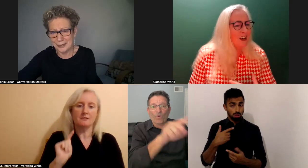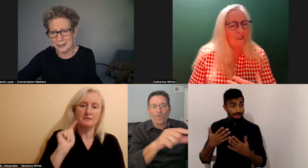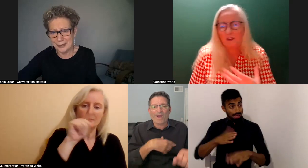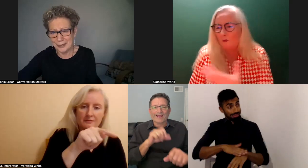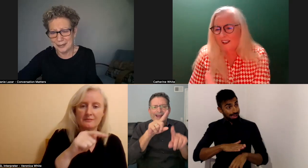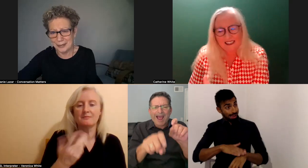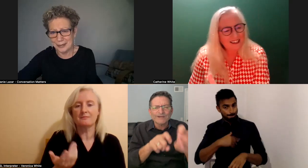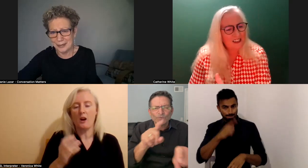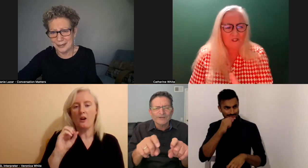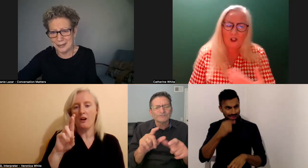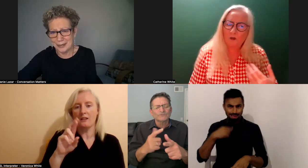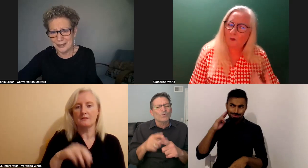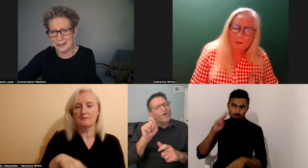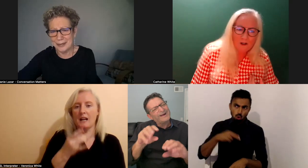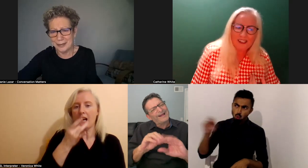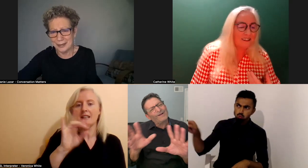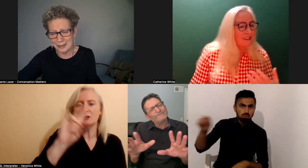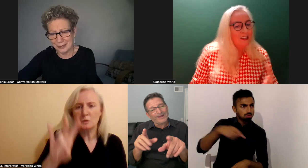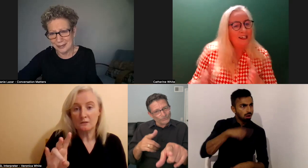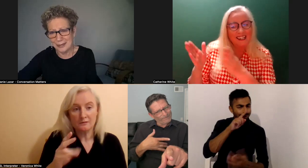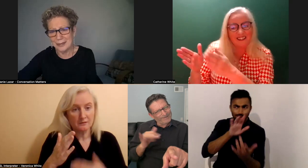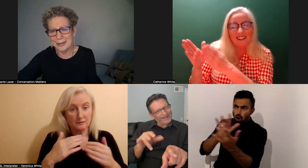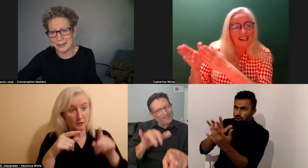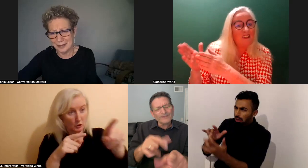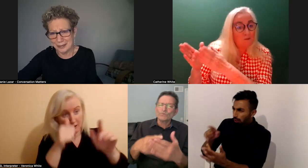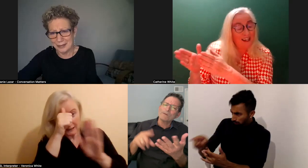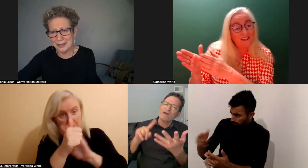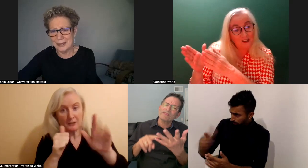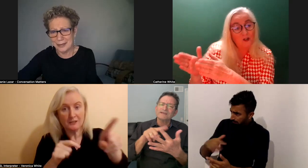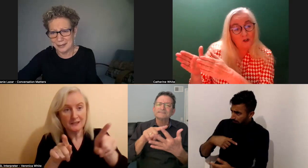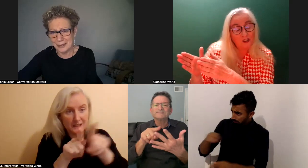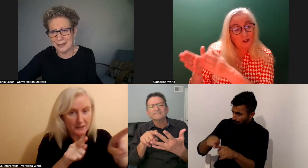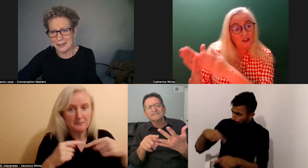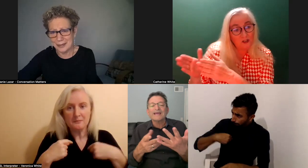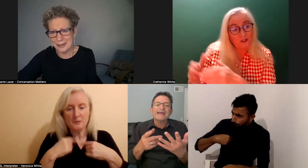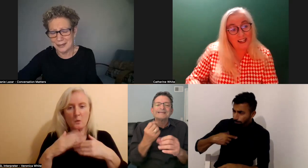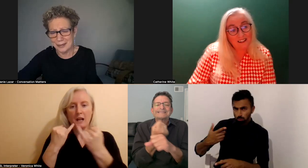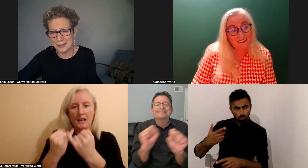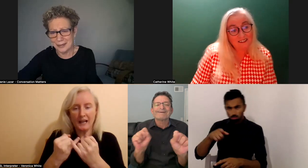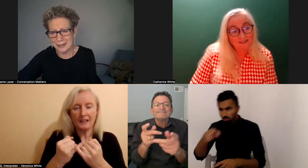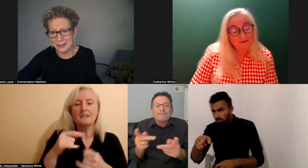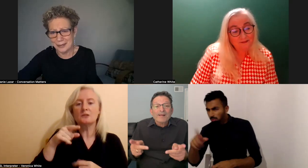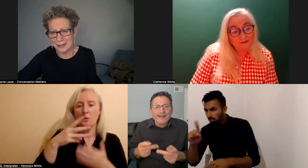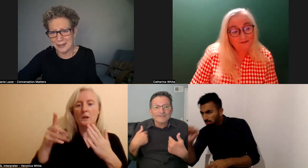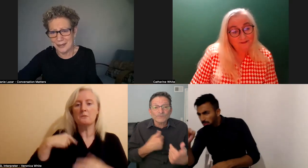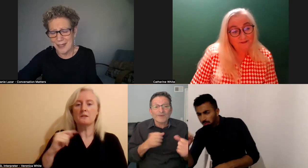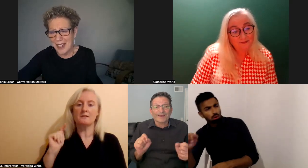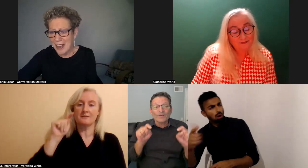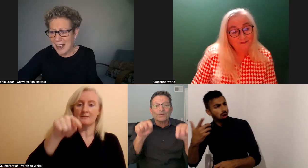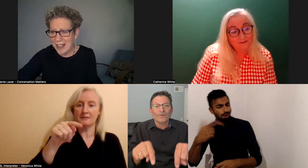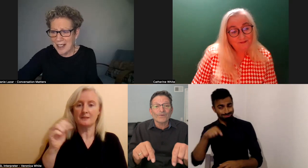things clarified. Was it like this for you? Or what about this? It's the safe place to go to do that.